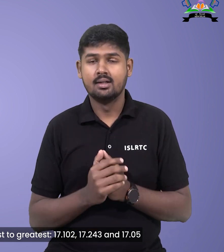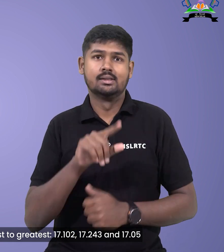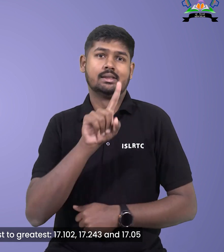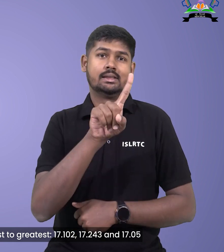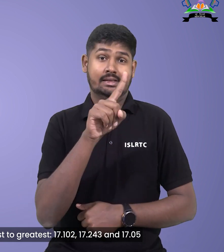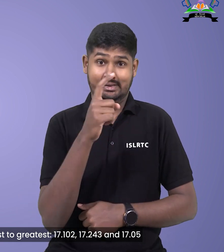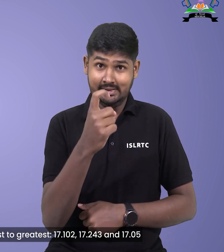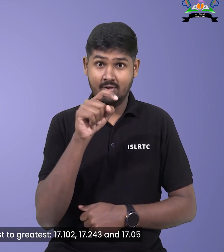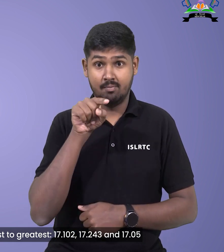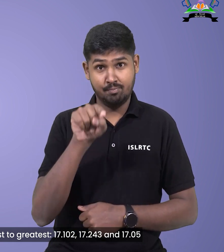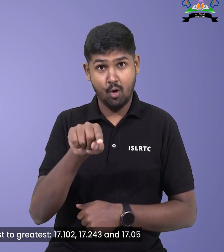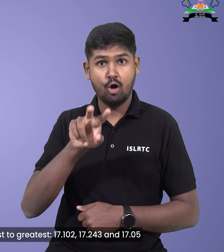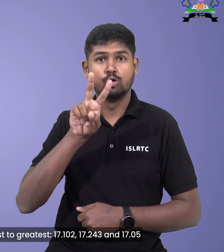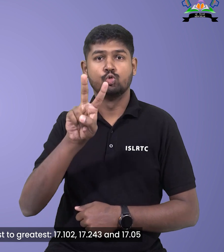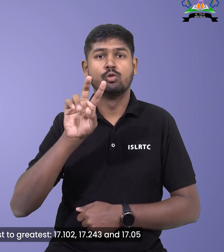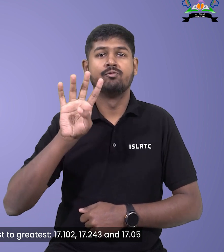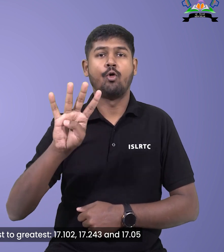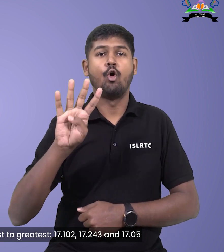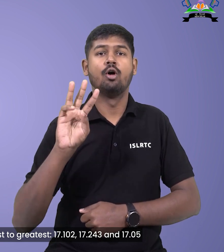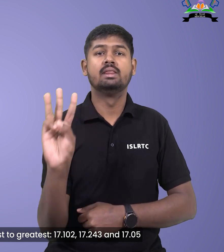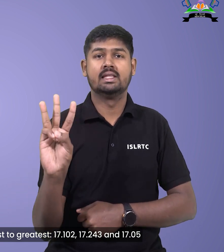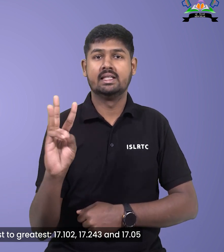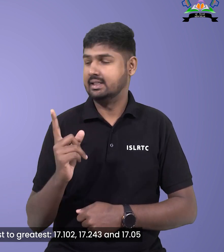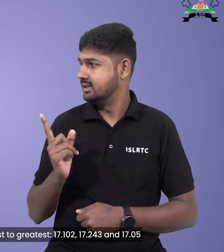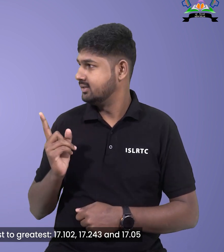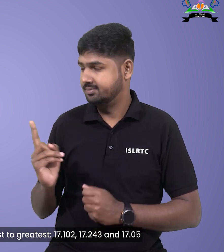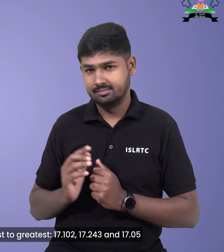17.243 and 17.05.